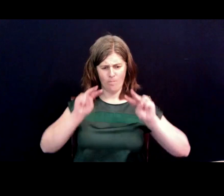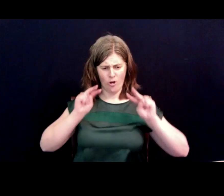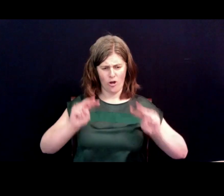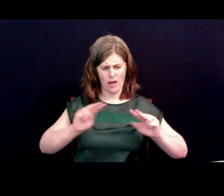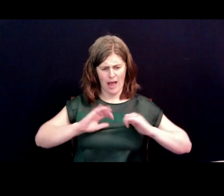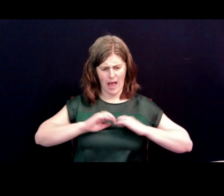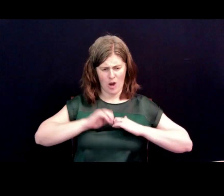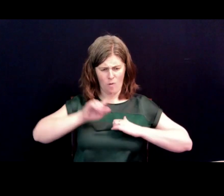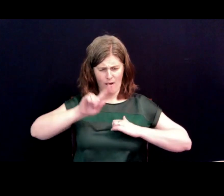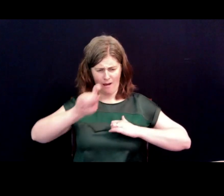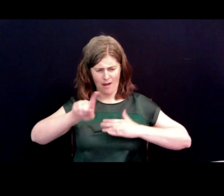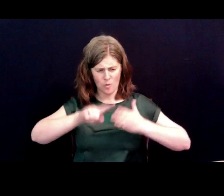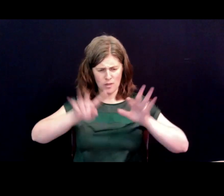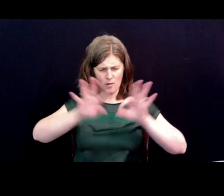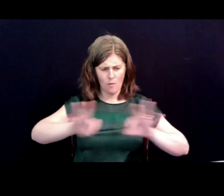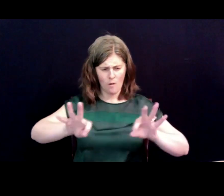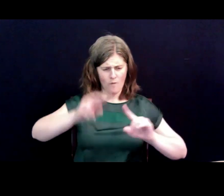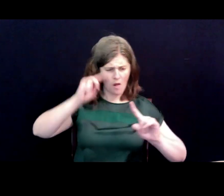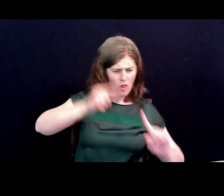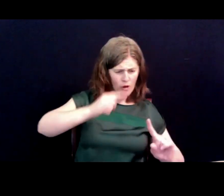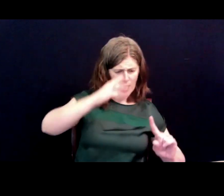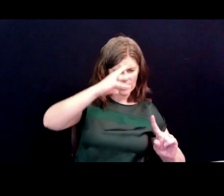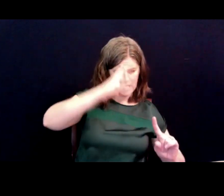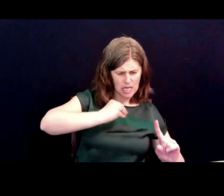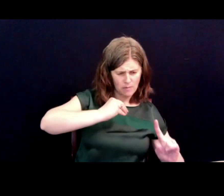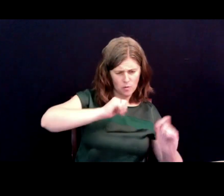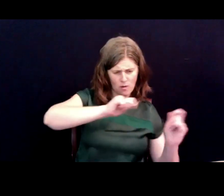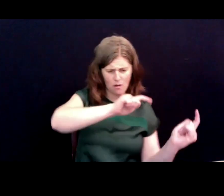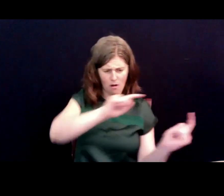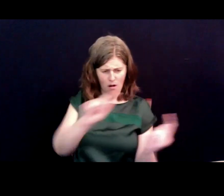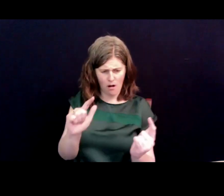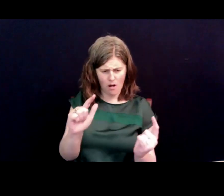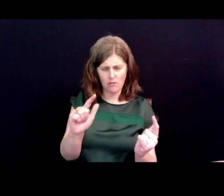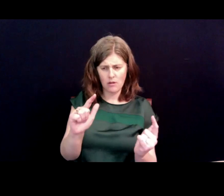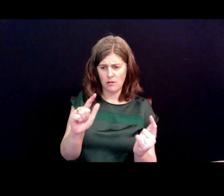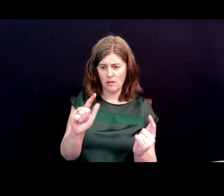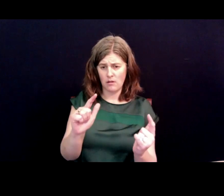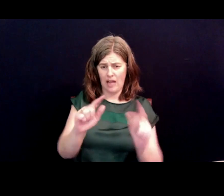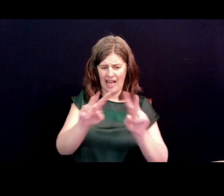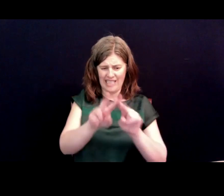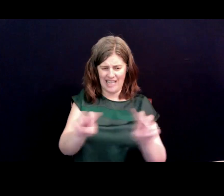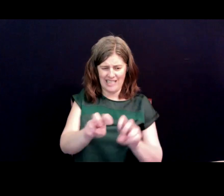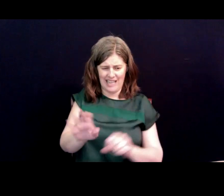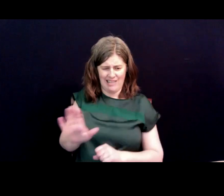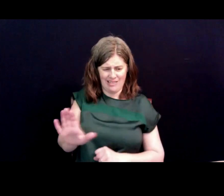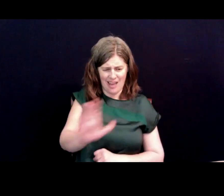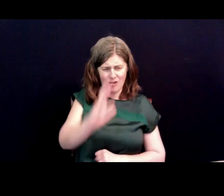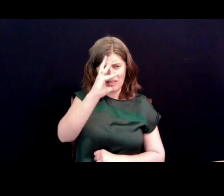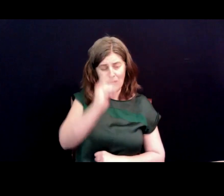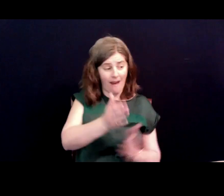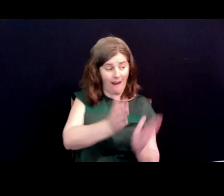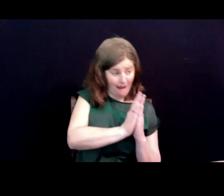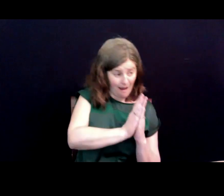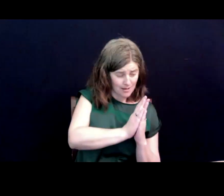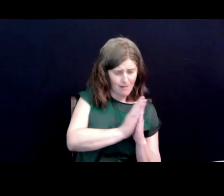questions that are important to looking at sleep, right? So that everybody is at least getting their sleep assessed, asked about, and then assessed, and